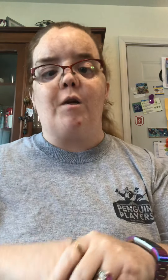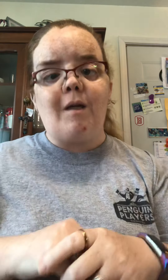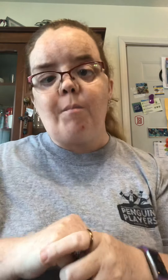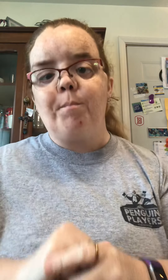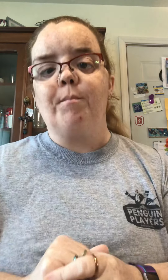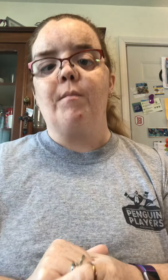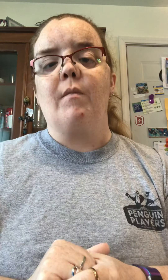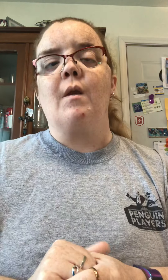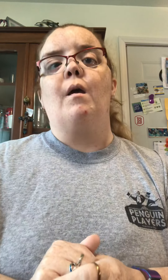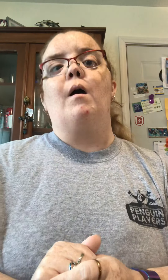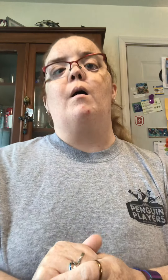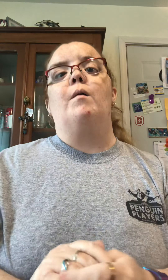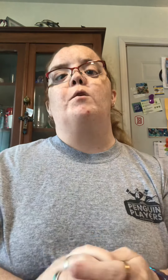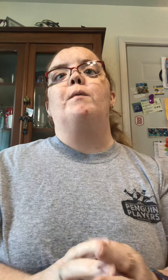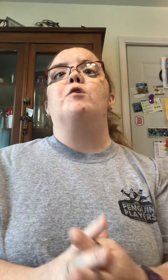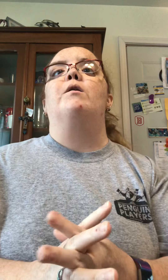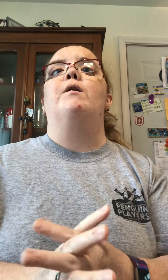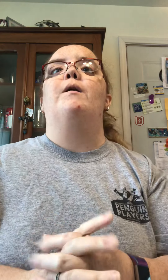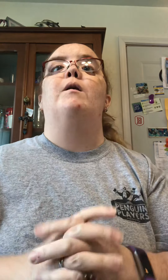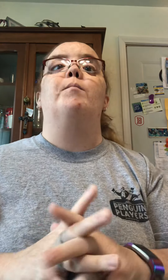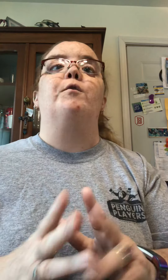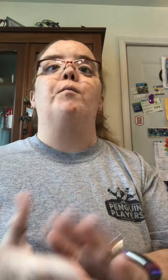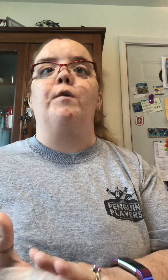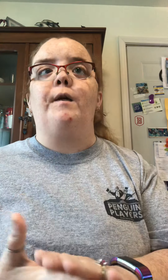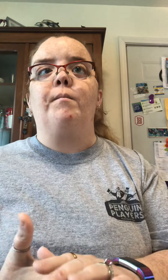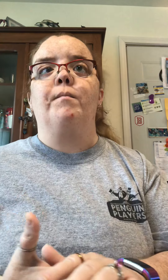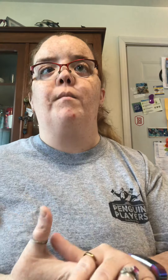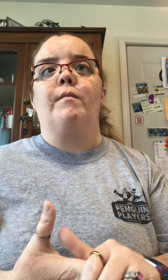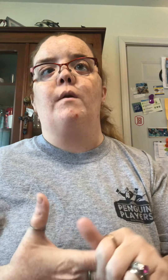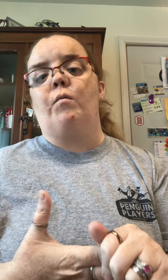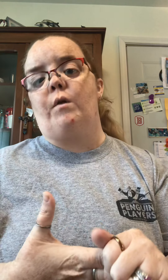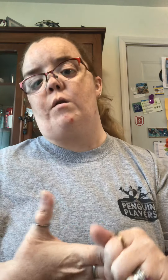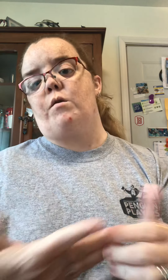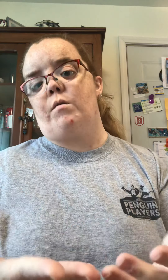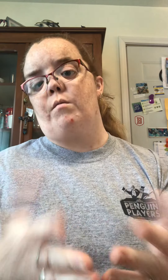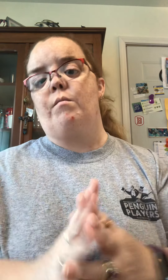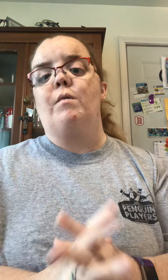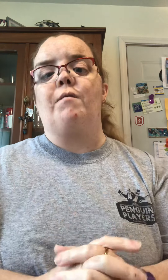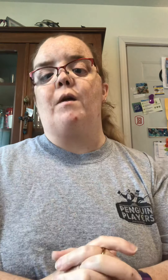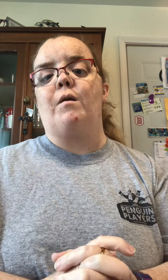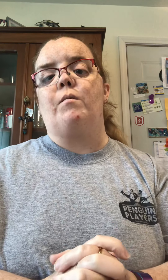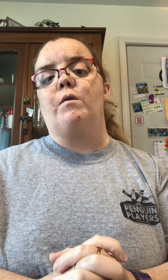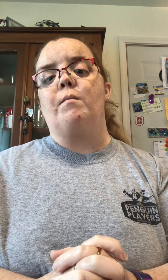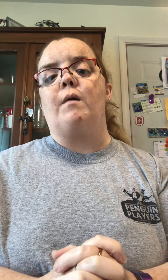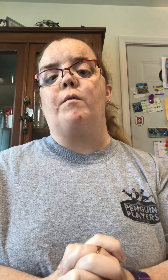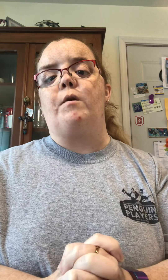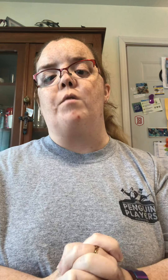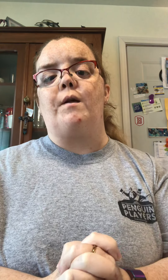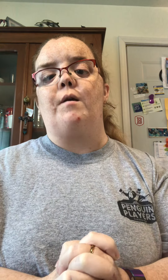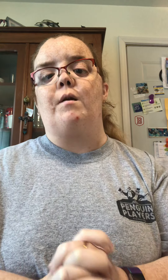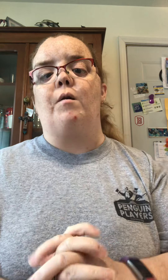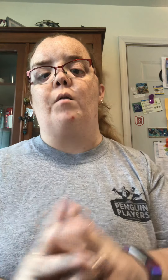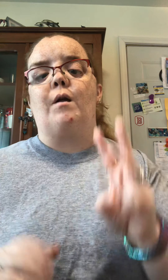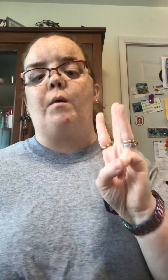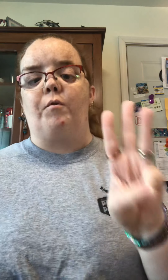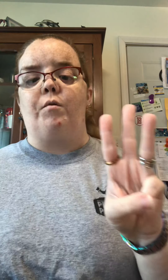tricky, especially the number 3, which I find sometimes to be tricky because I know a lot of people do